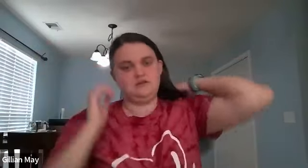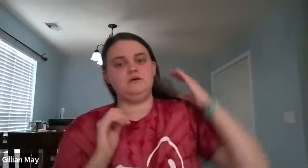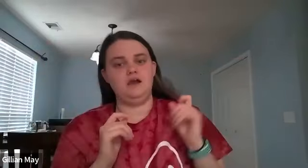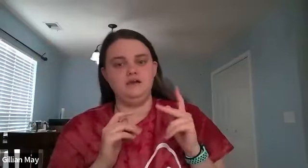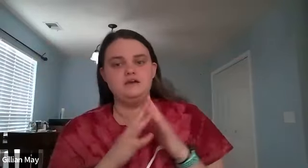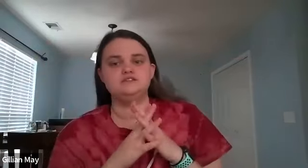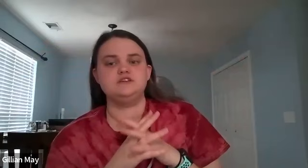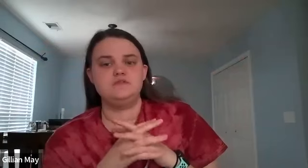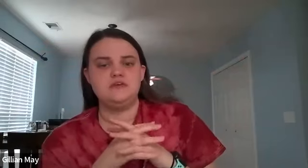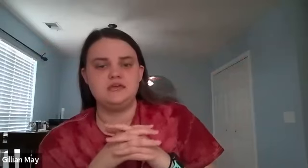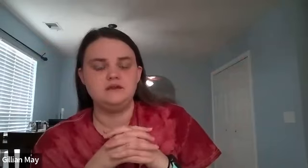Okay, so then,